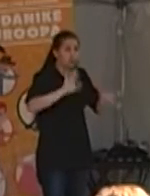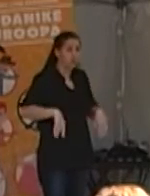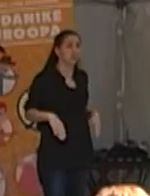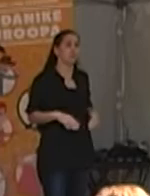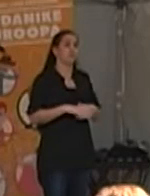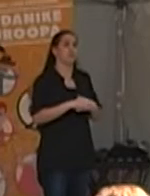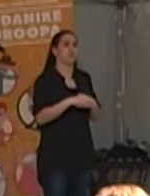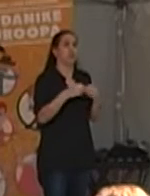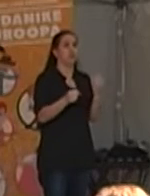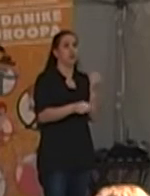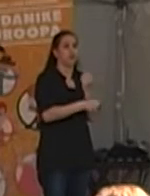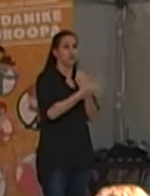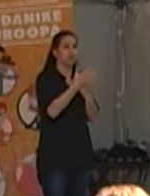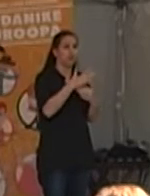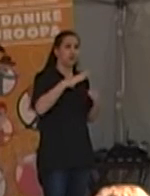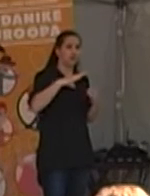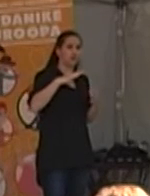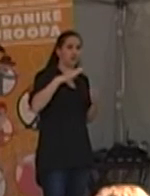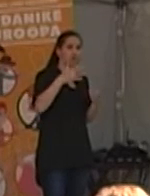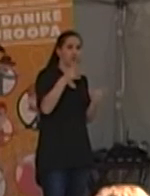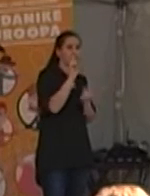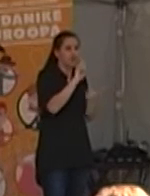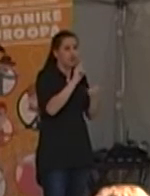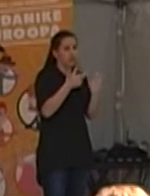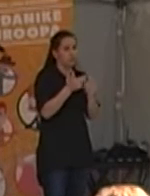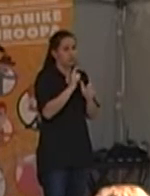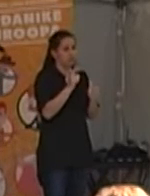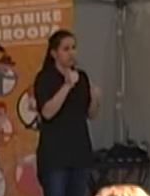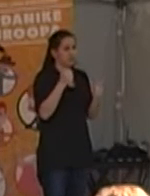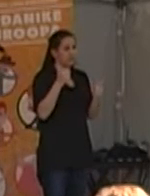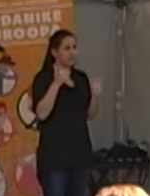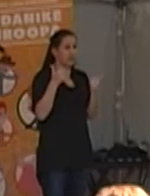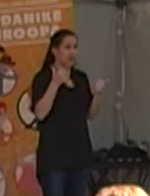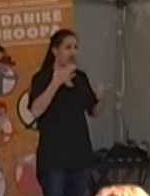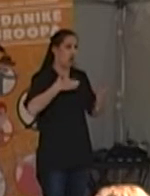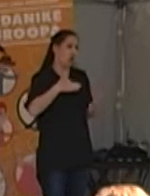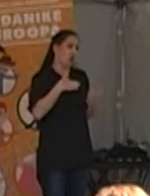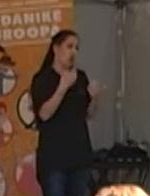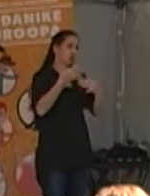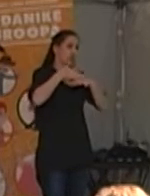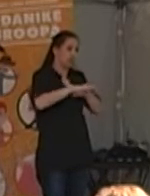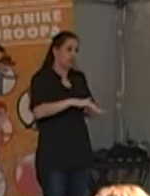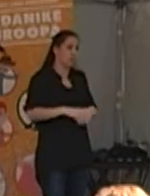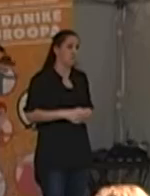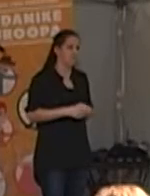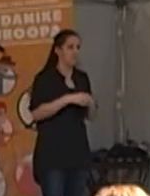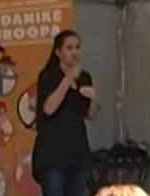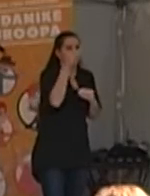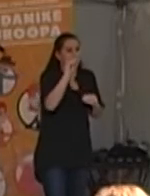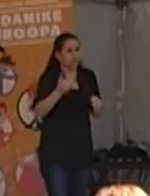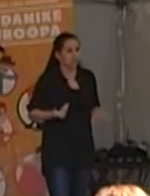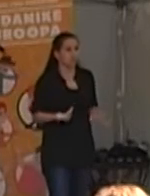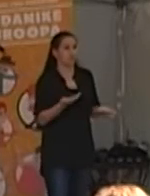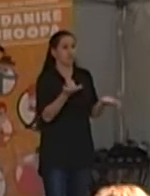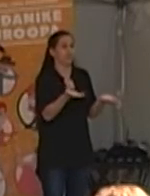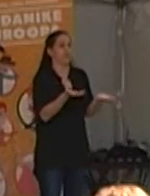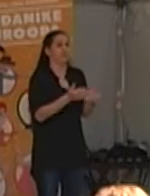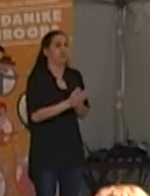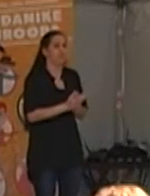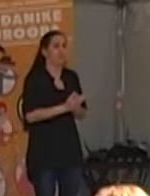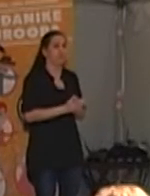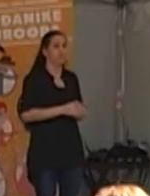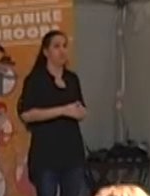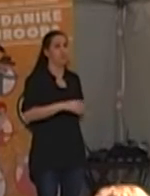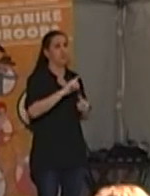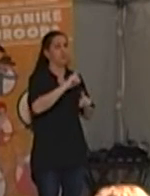this welfare state, is this equality. So it's sort of recognizing that and preserving that a bit more and not taking it for